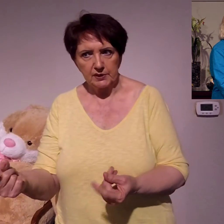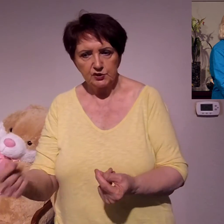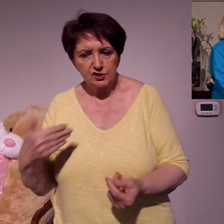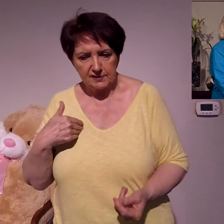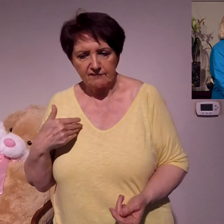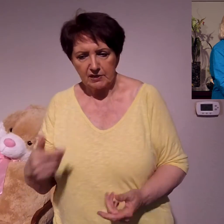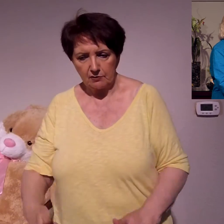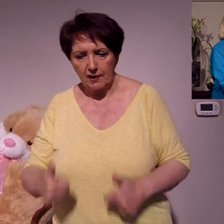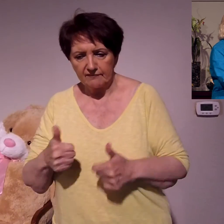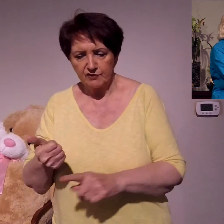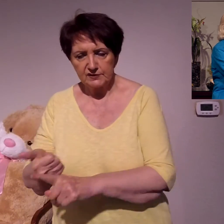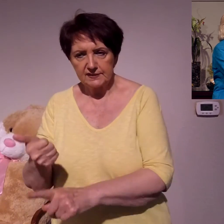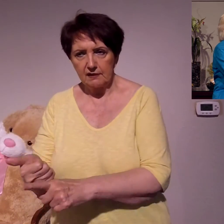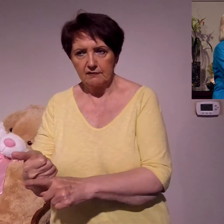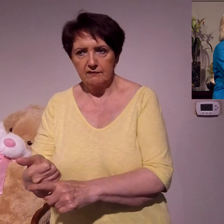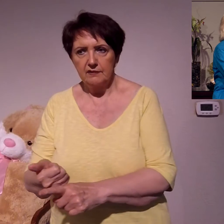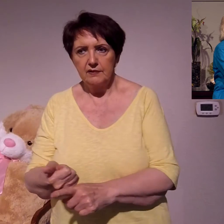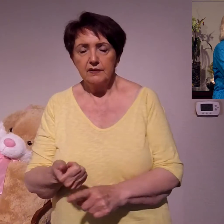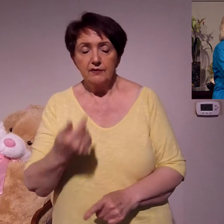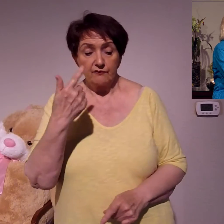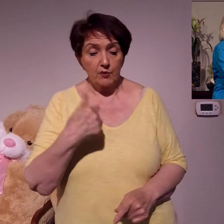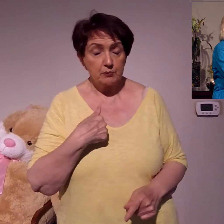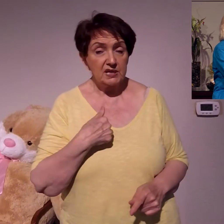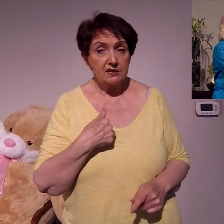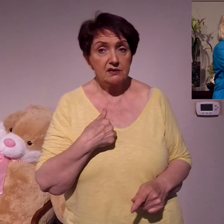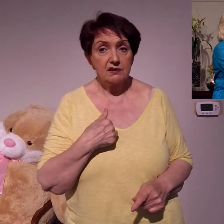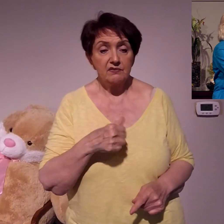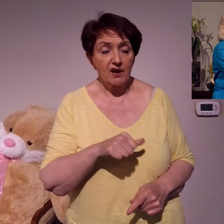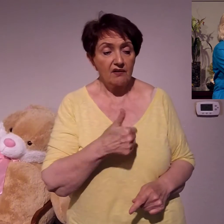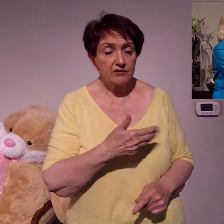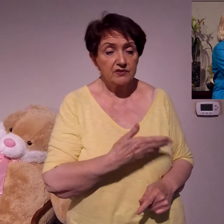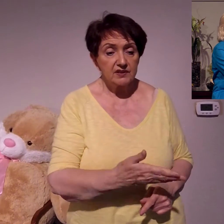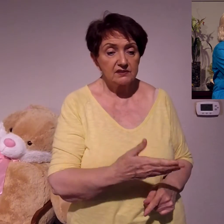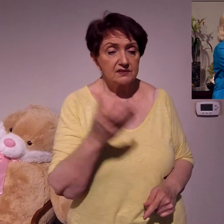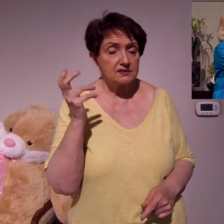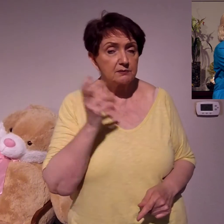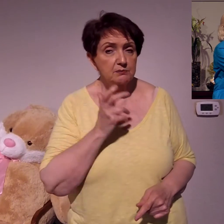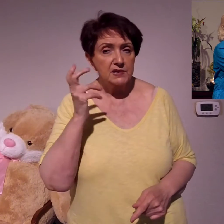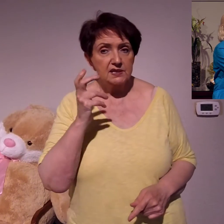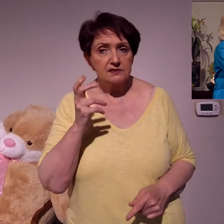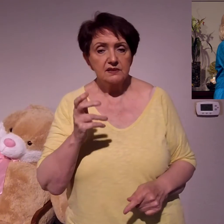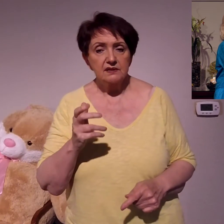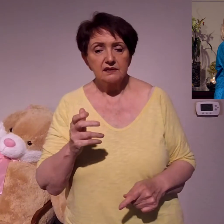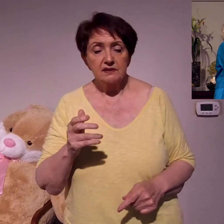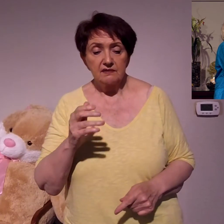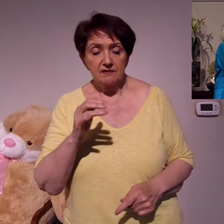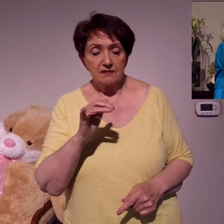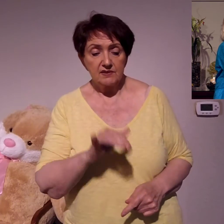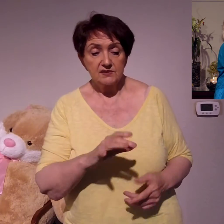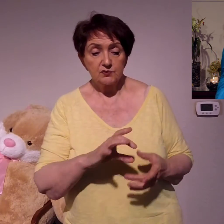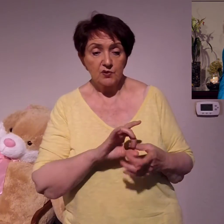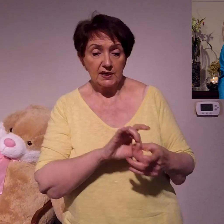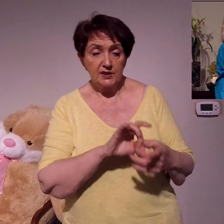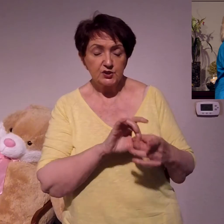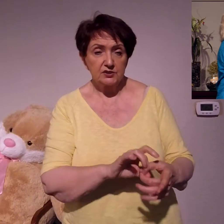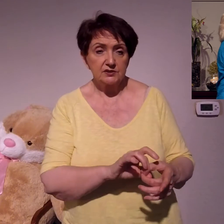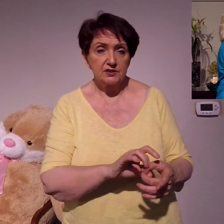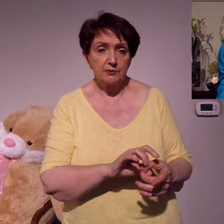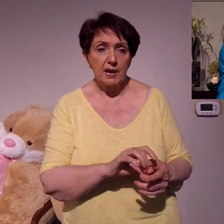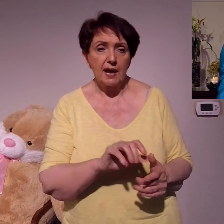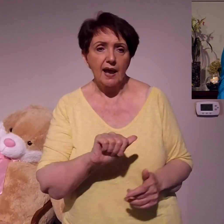have no idea what she needs to be doing. What I can feed back to her is how she's showing up